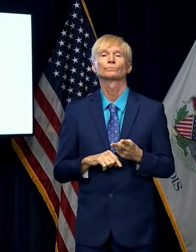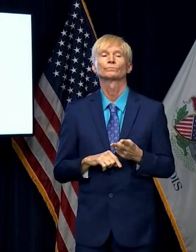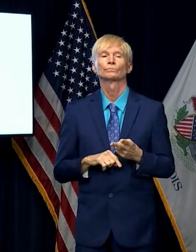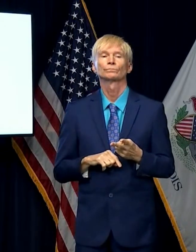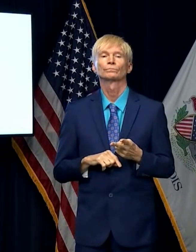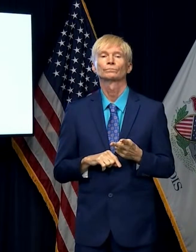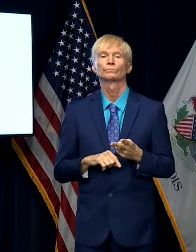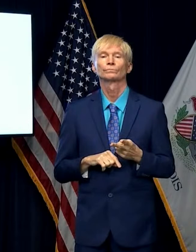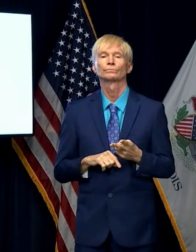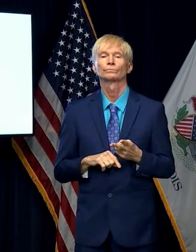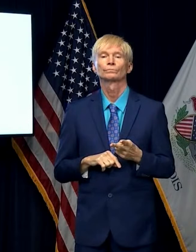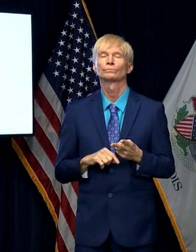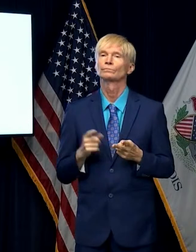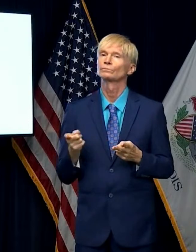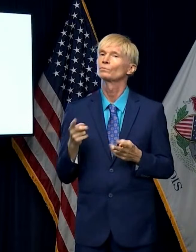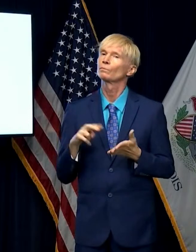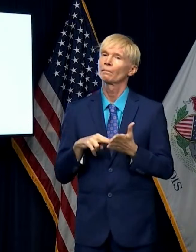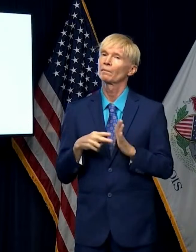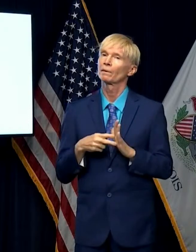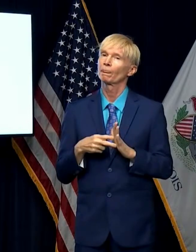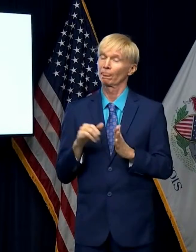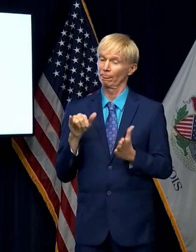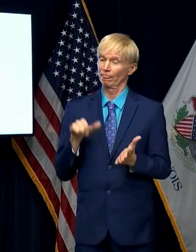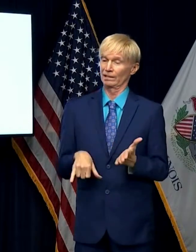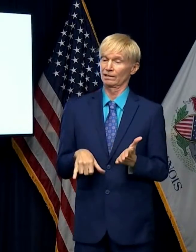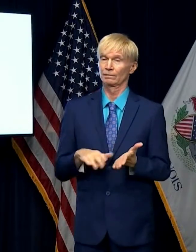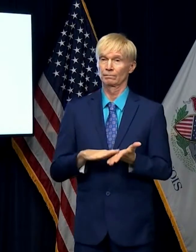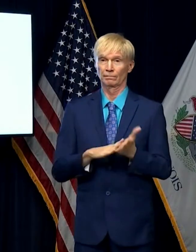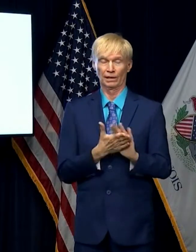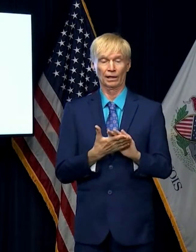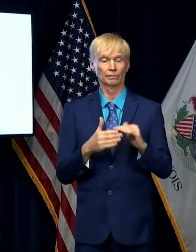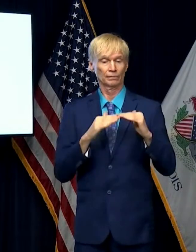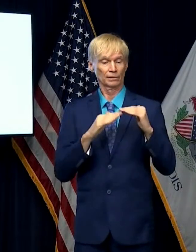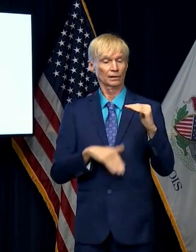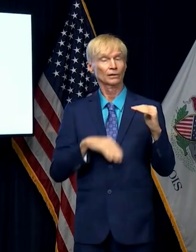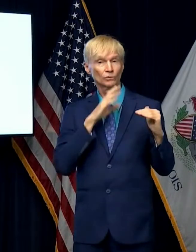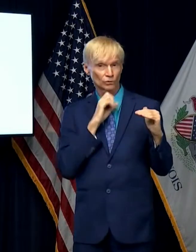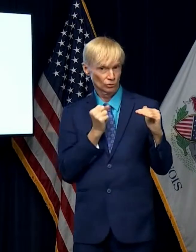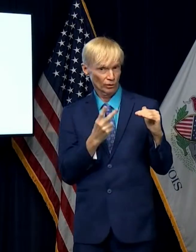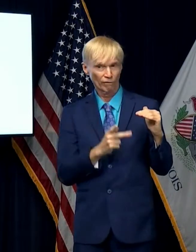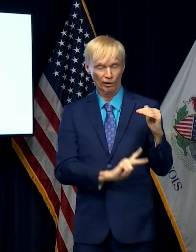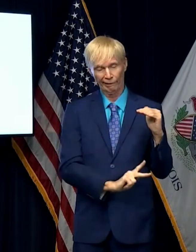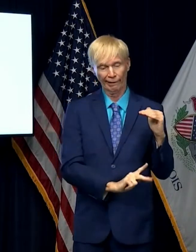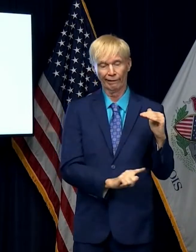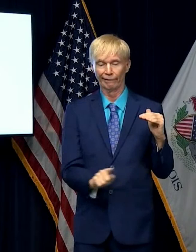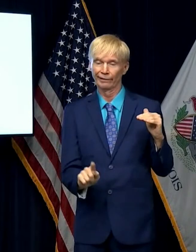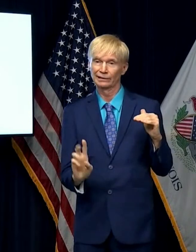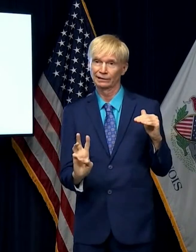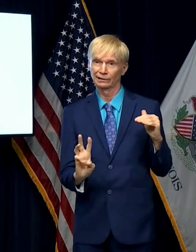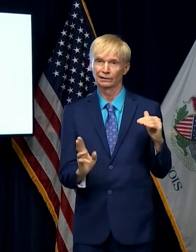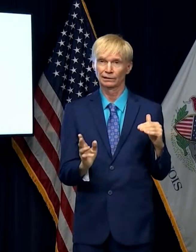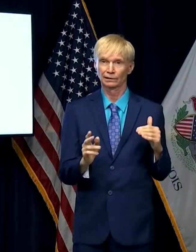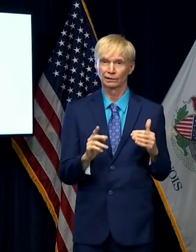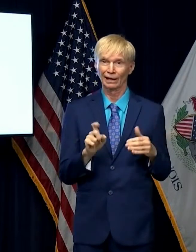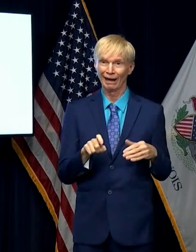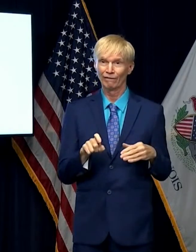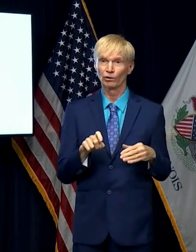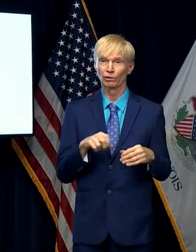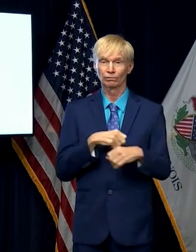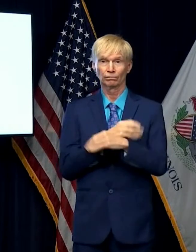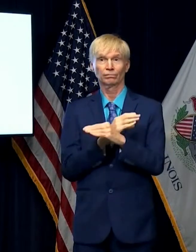step to requiring all kids under the age of 12 or K through 6 kids going remote again?